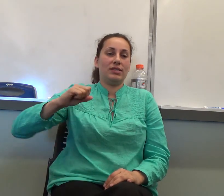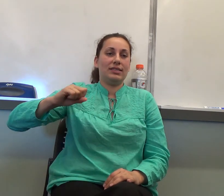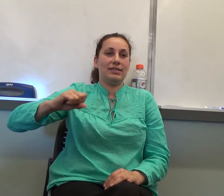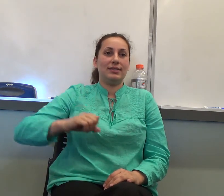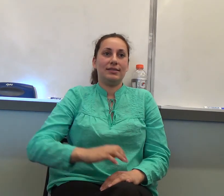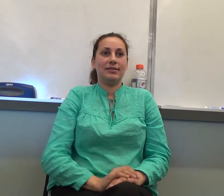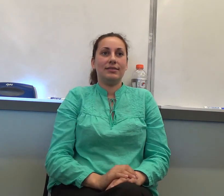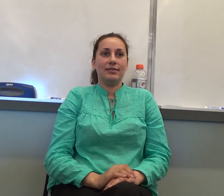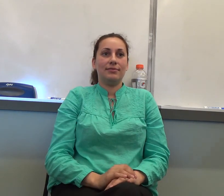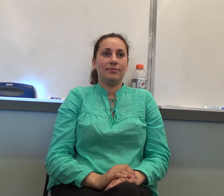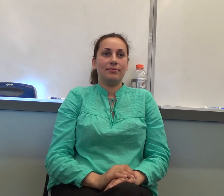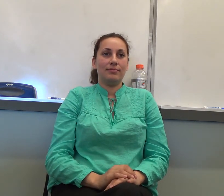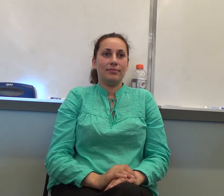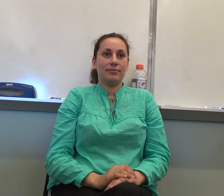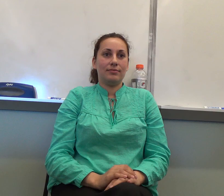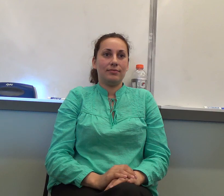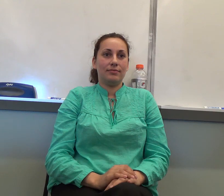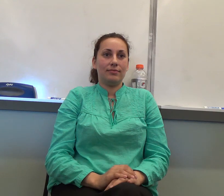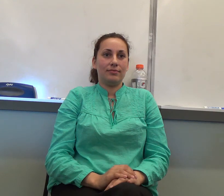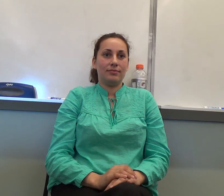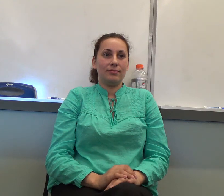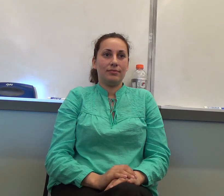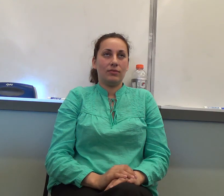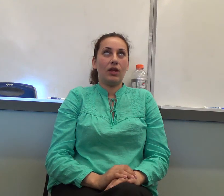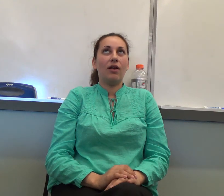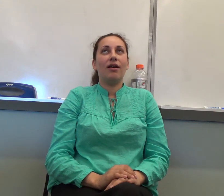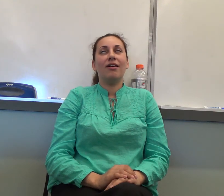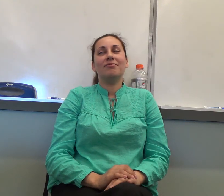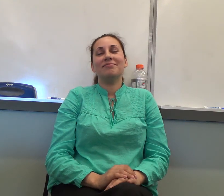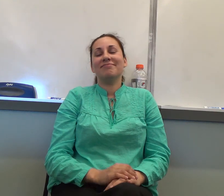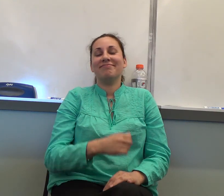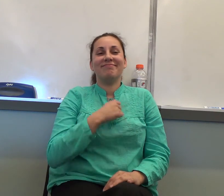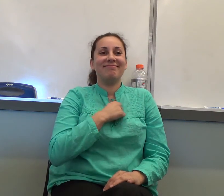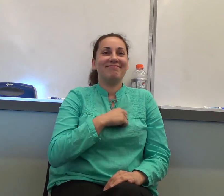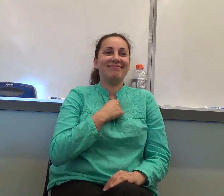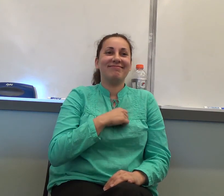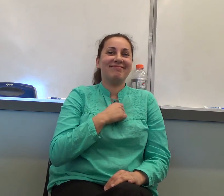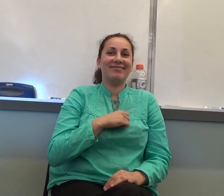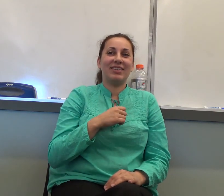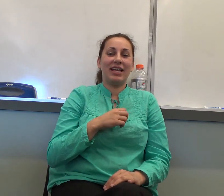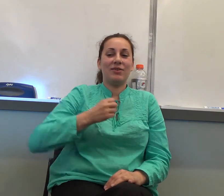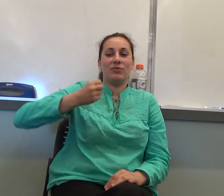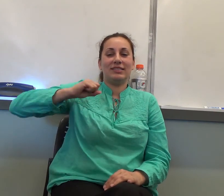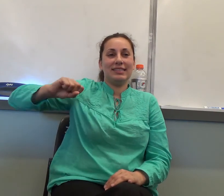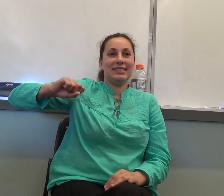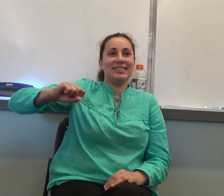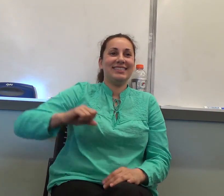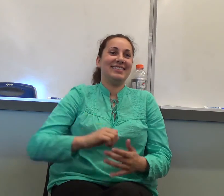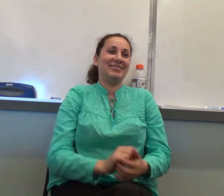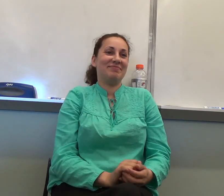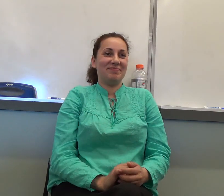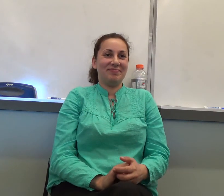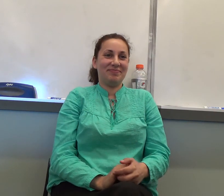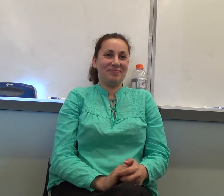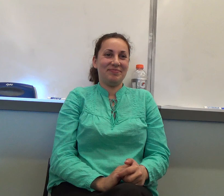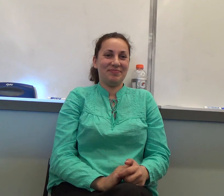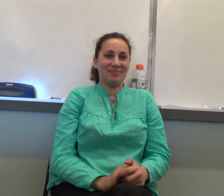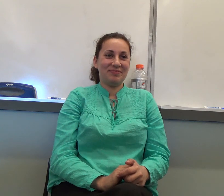number. We have to do the same thing here. 1, 2, 3, and fill in with the zeros. So the